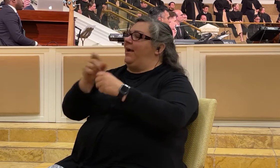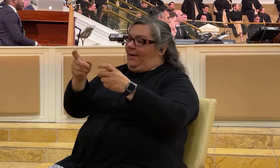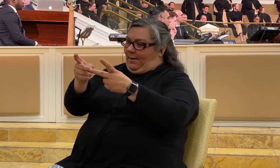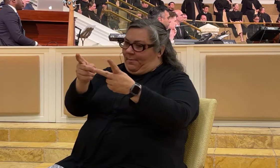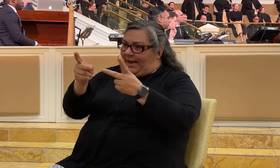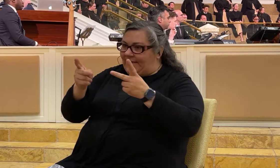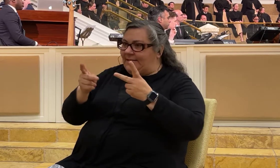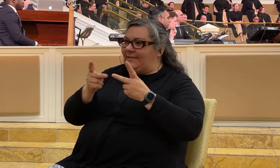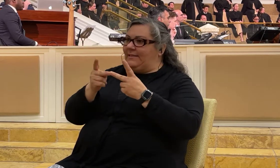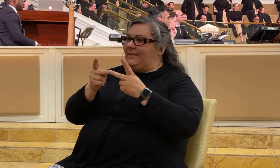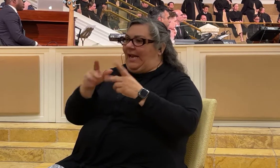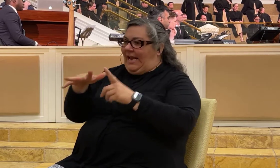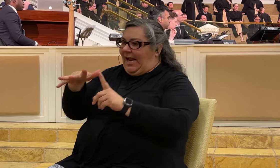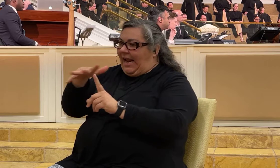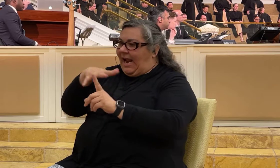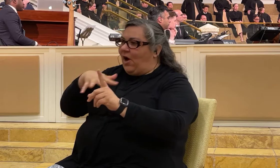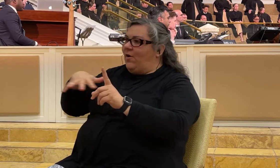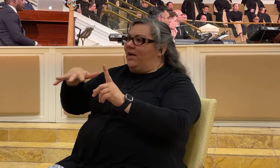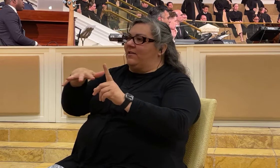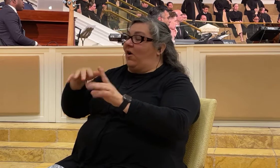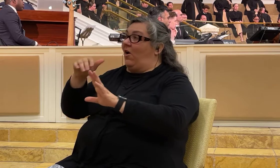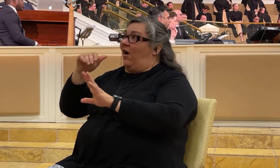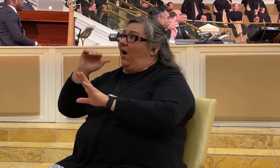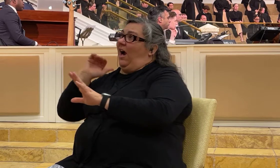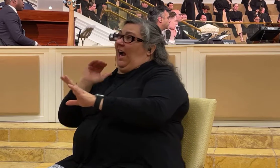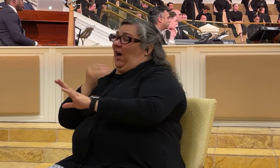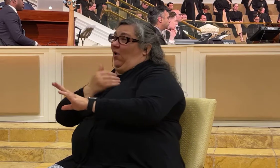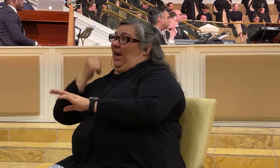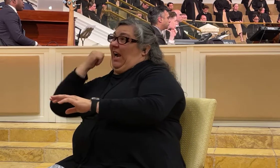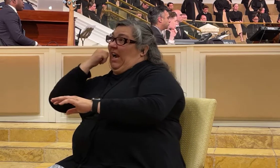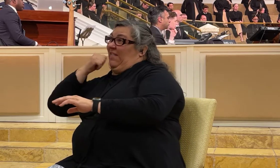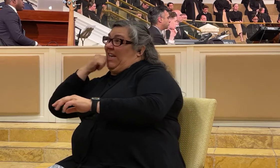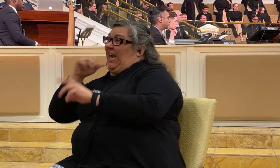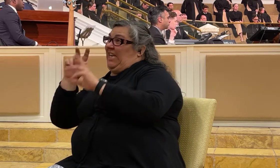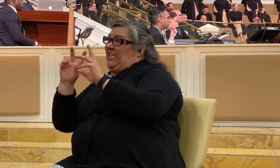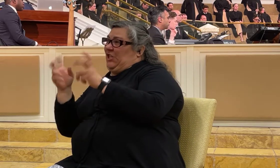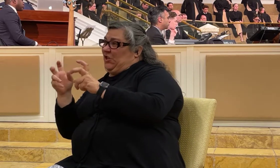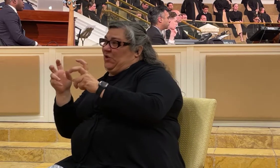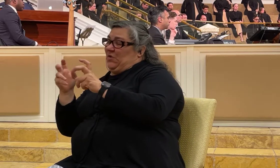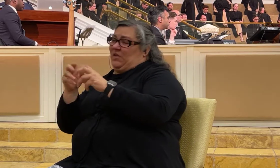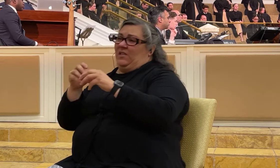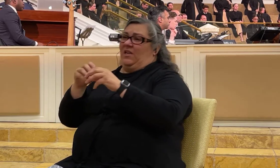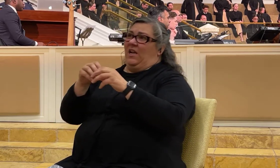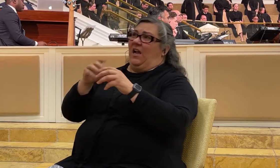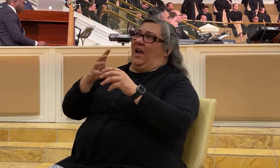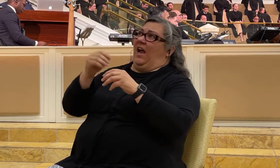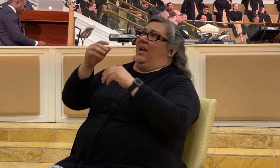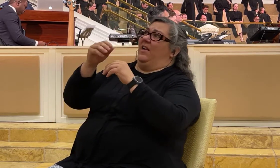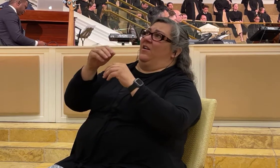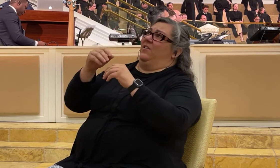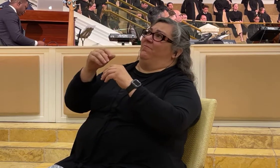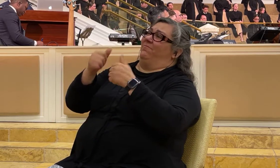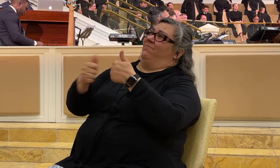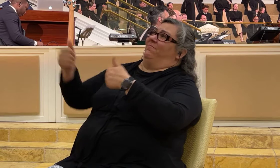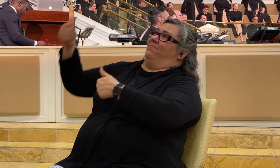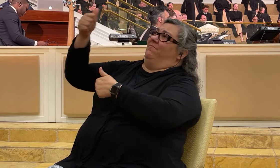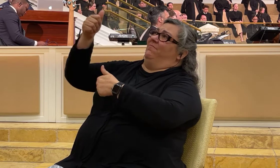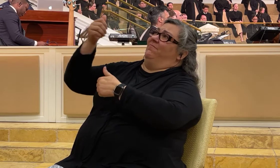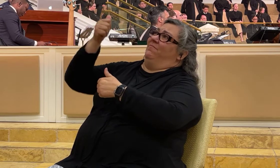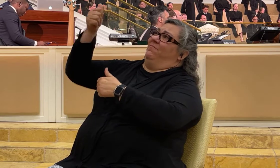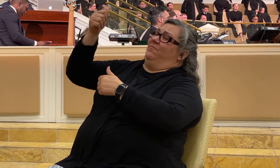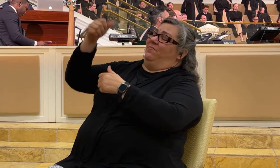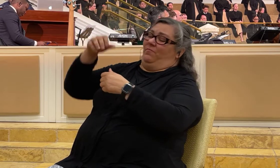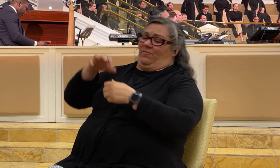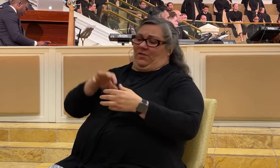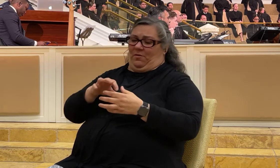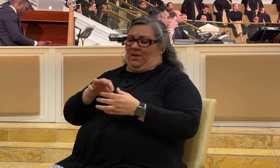places and spaces between our daily issues and the higher world. And we need to go from the